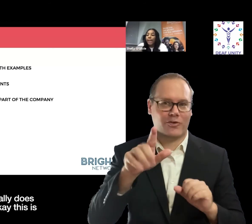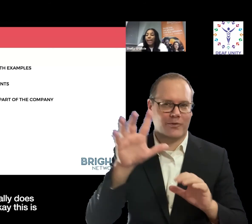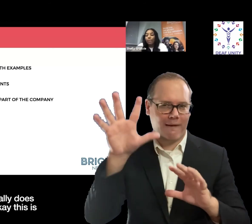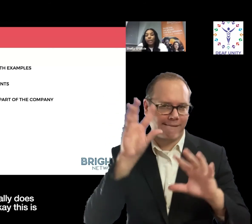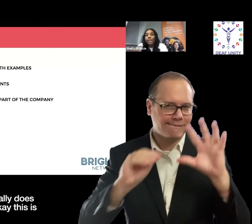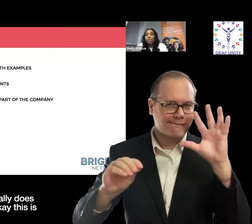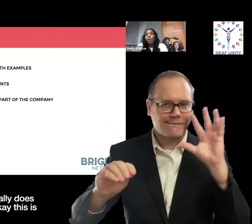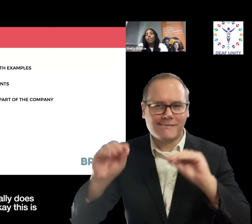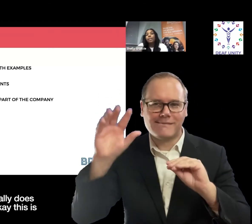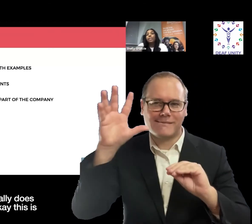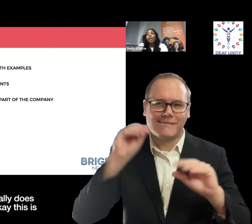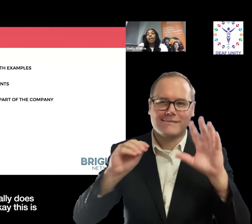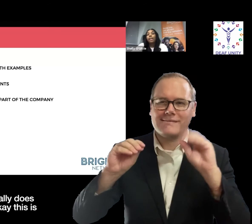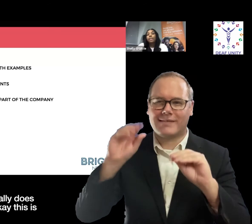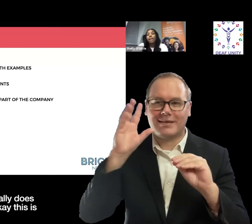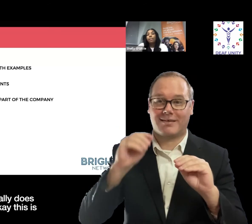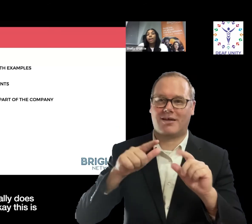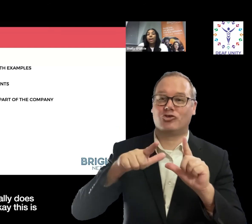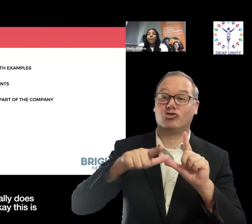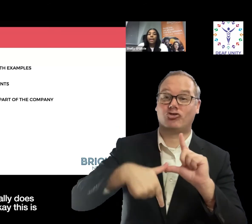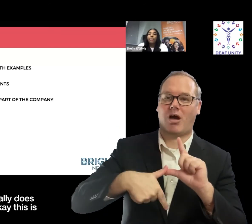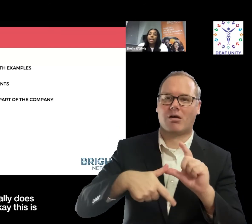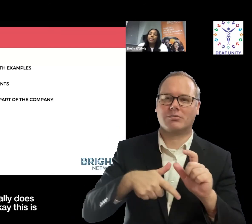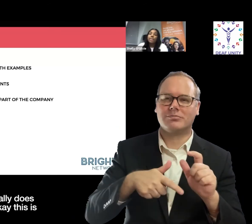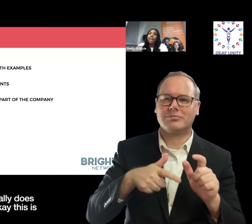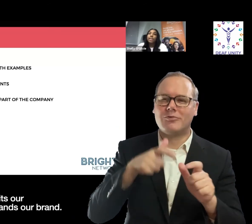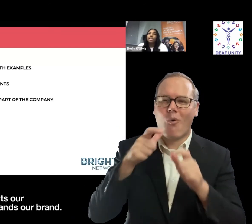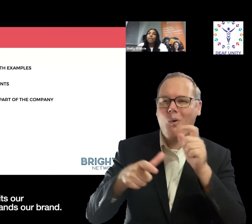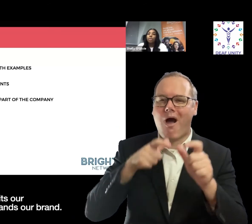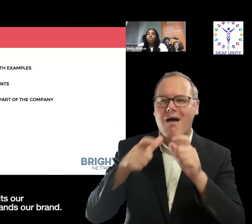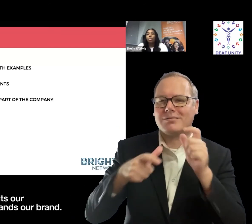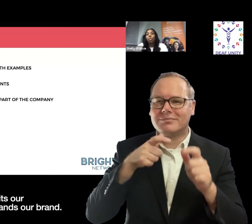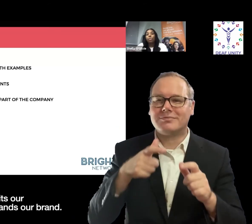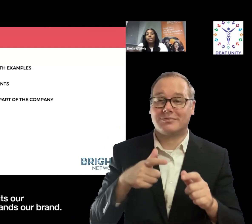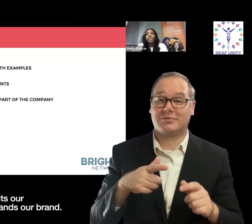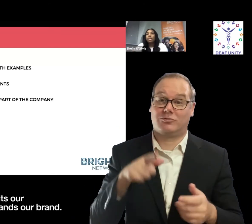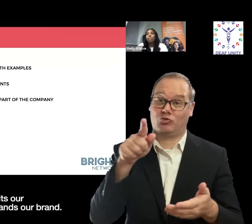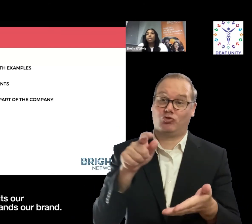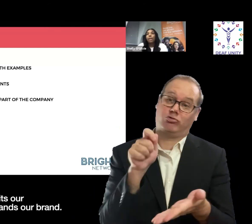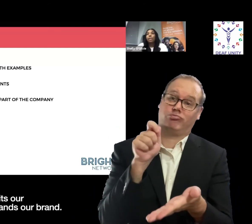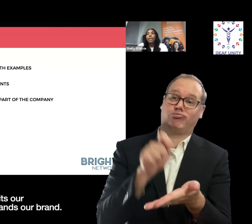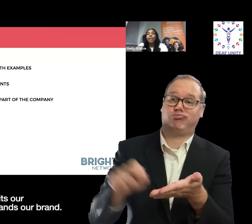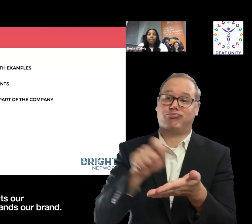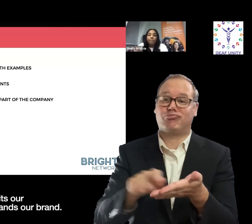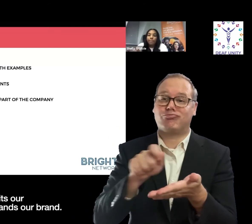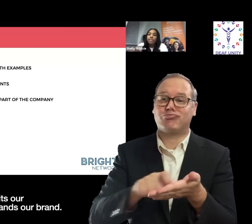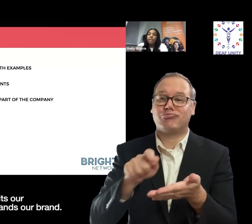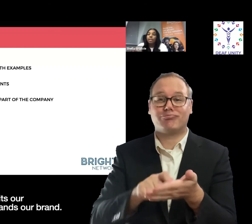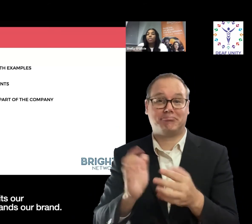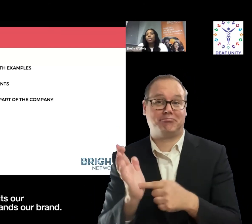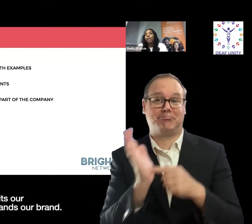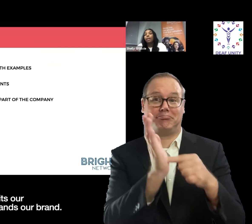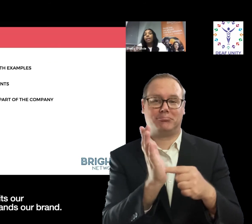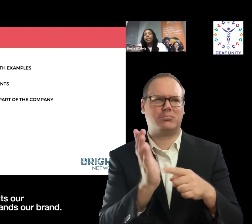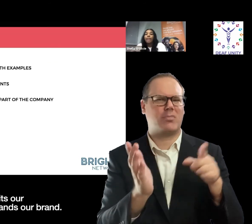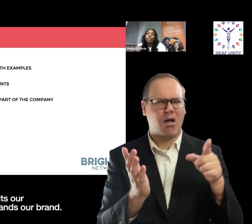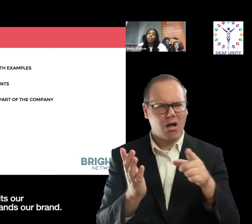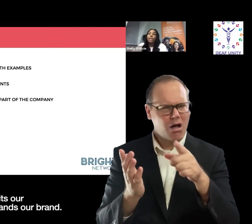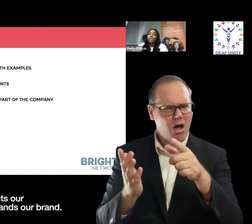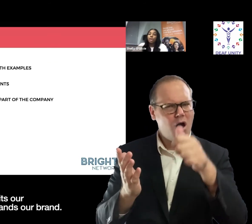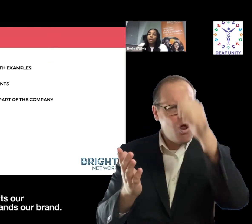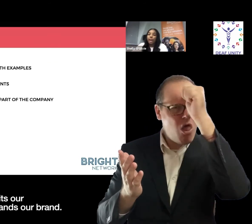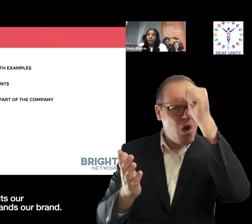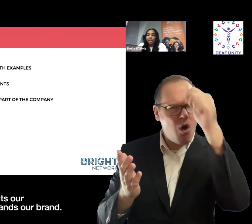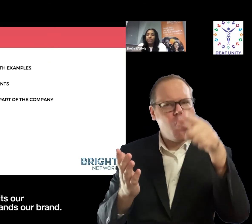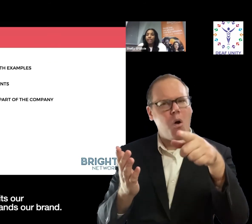company. It really does wonders to highlight to them, okay, this is someone that really kind of fits our culture, gets what